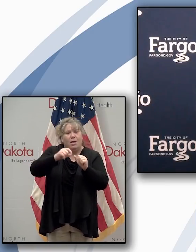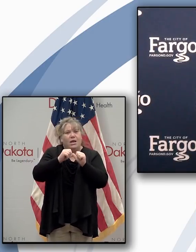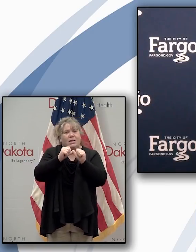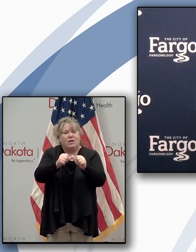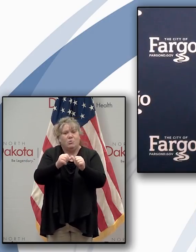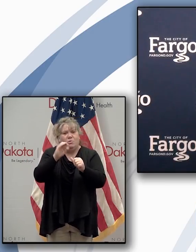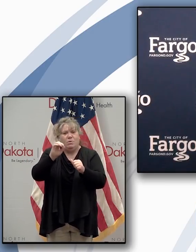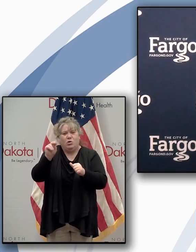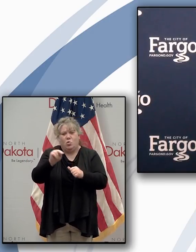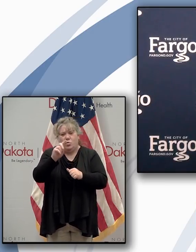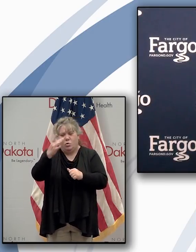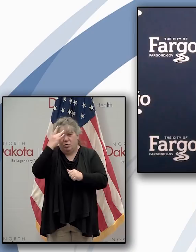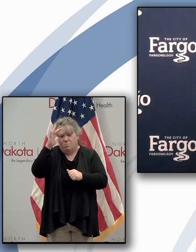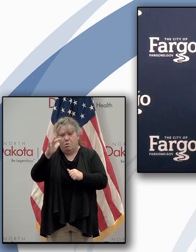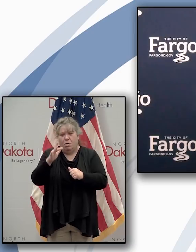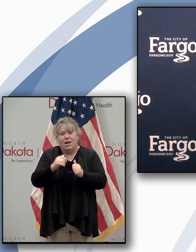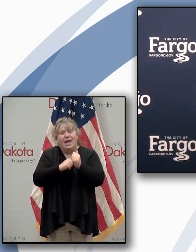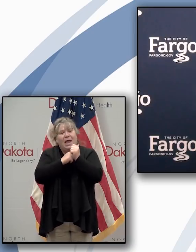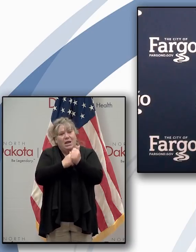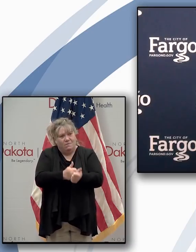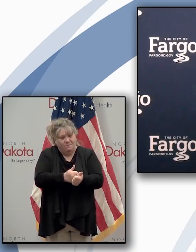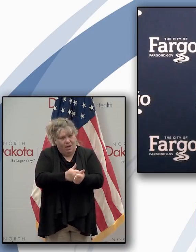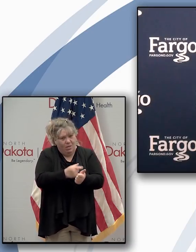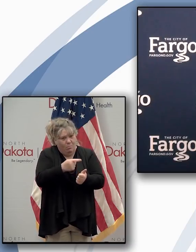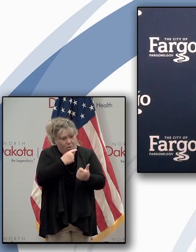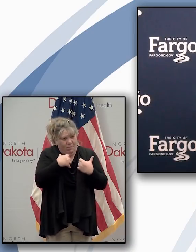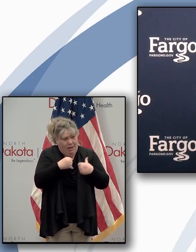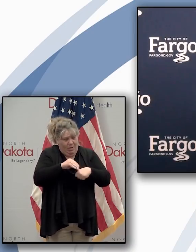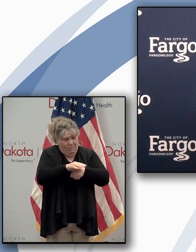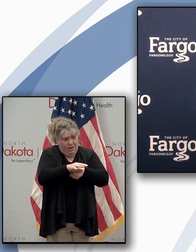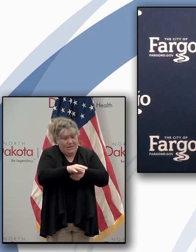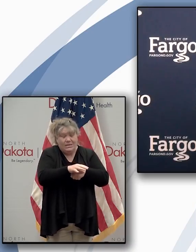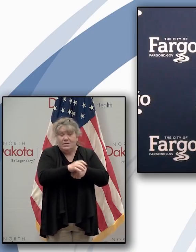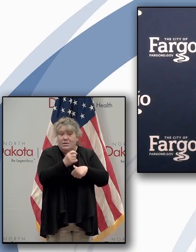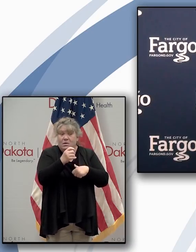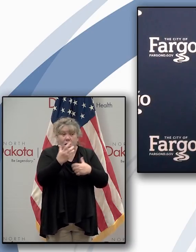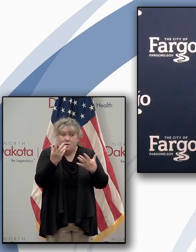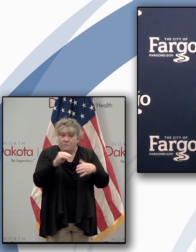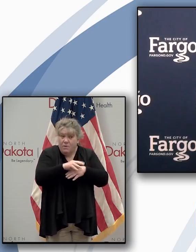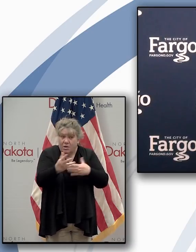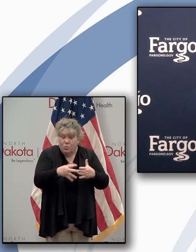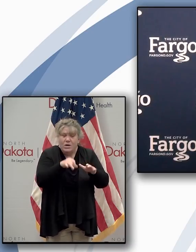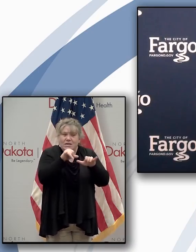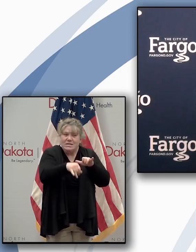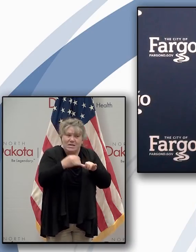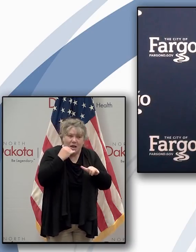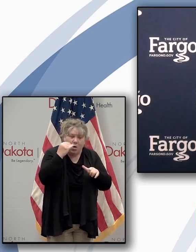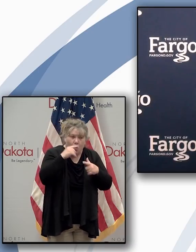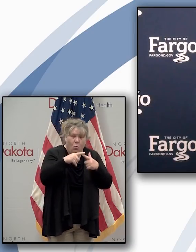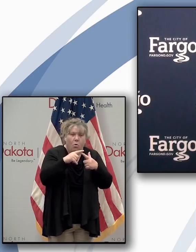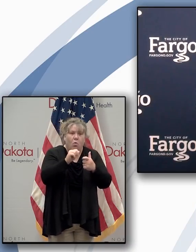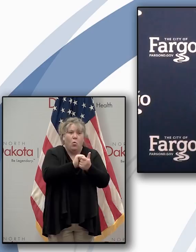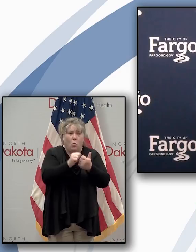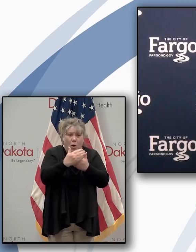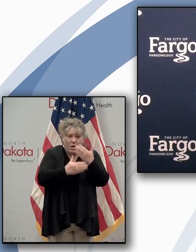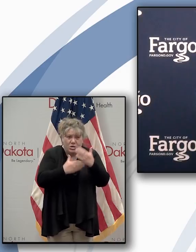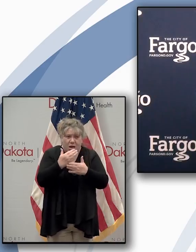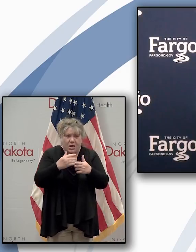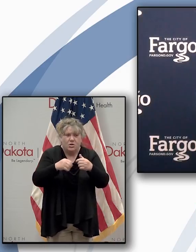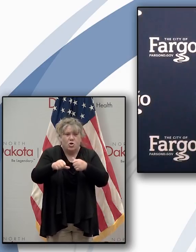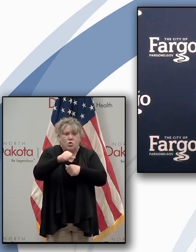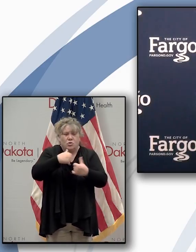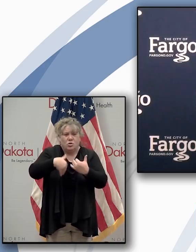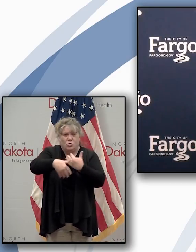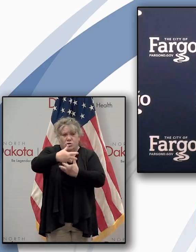public health advice to stay home if sick, wash hands, social distance, and wear face masks or cloth